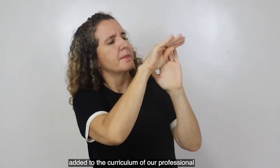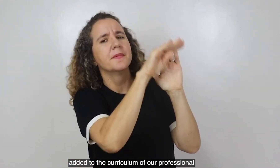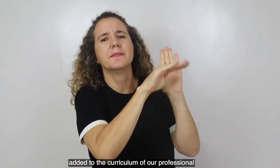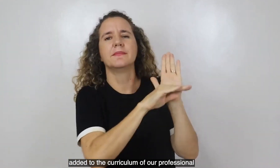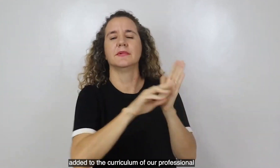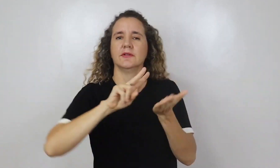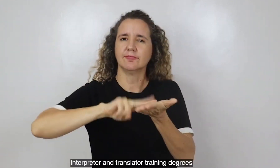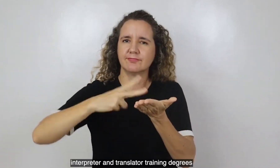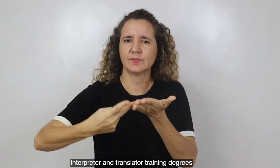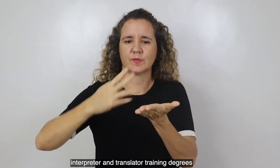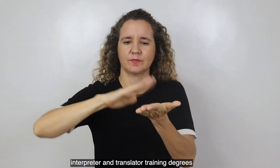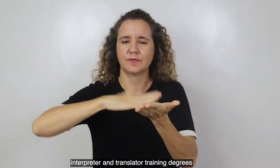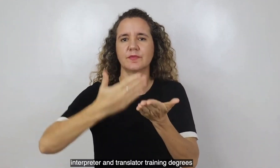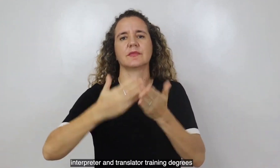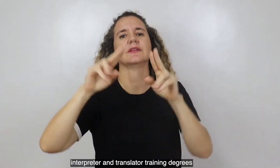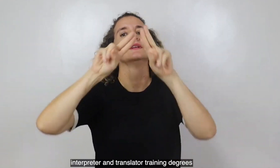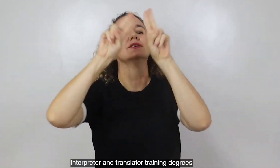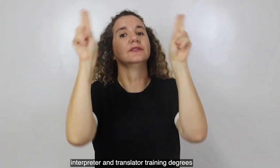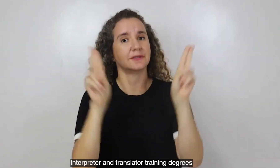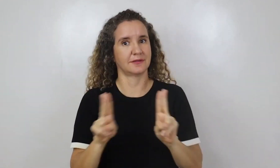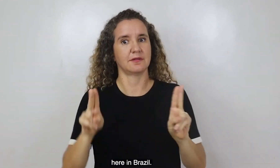degrees here in Brazil.